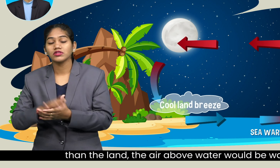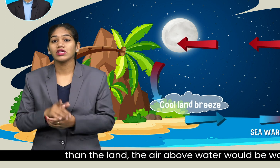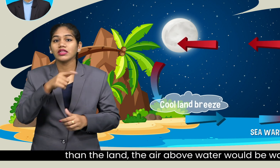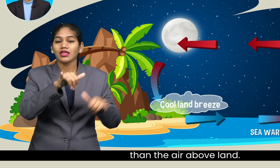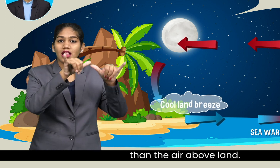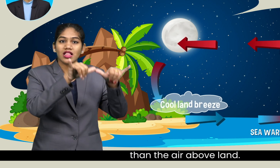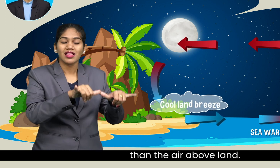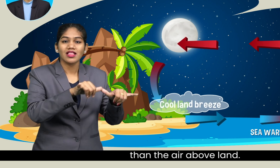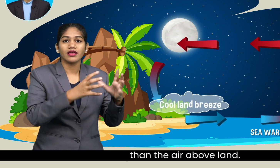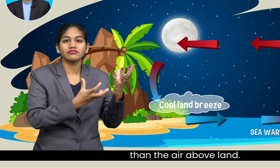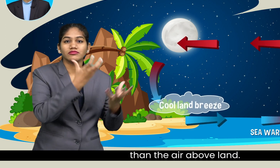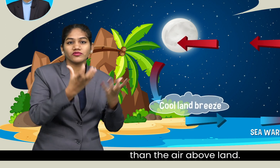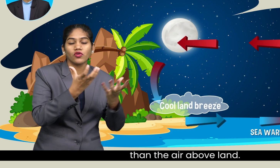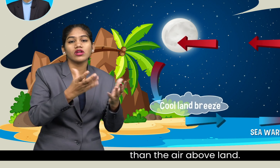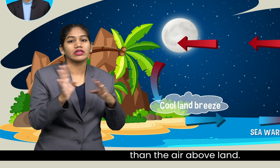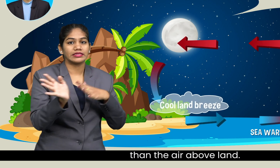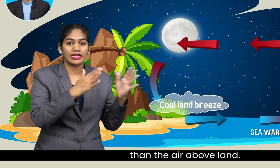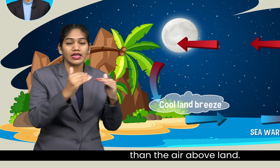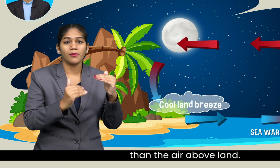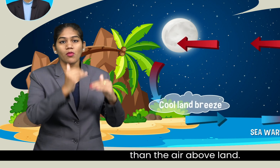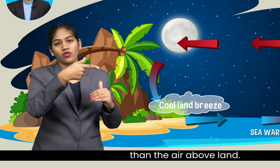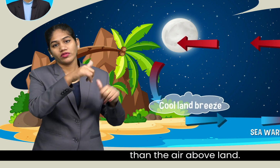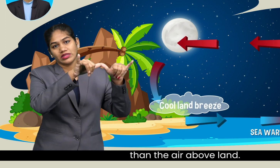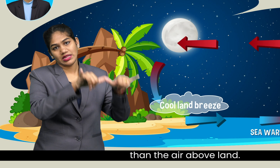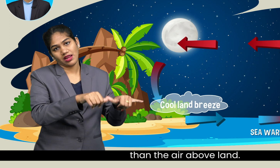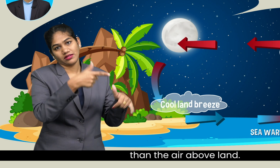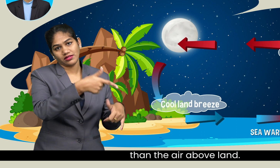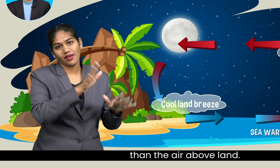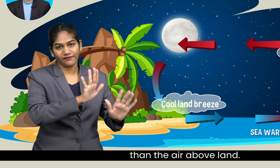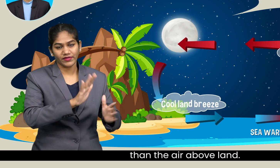warmer than the air above land.